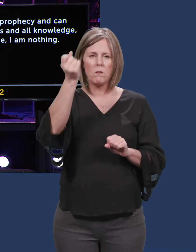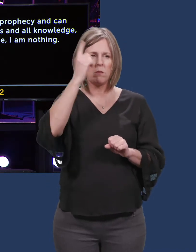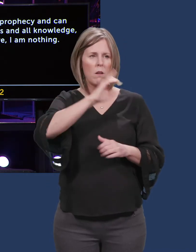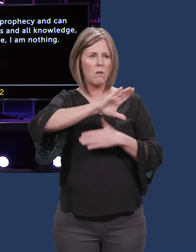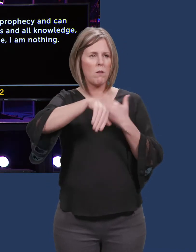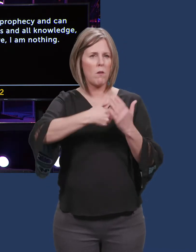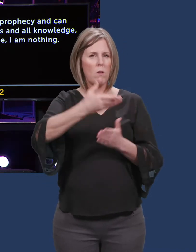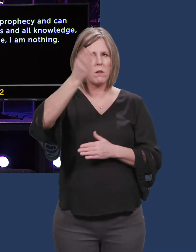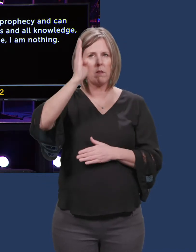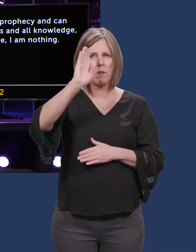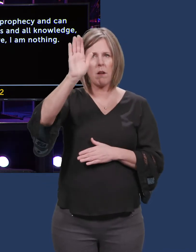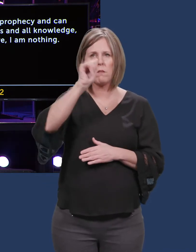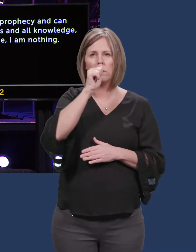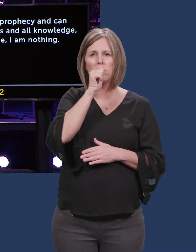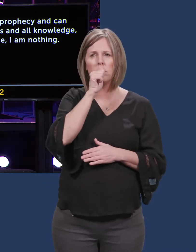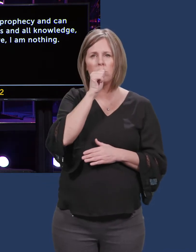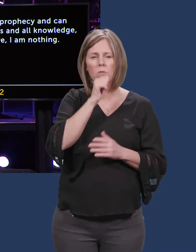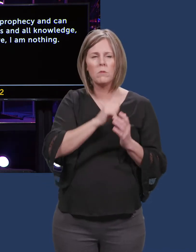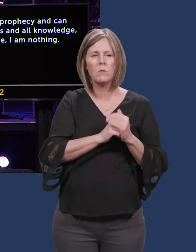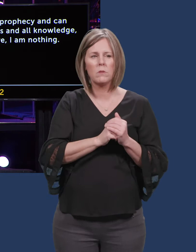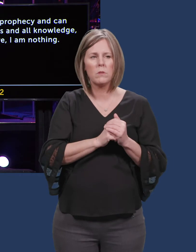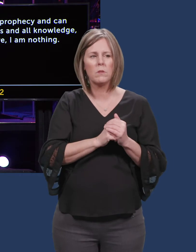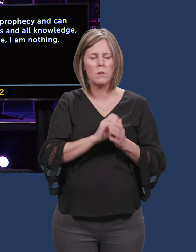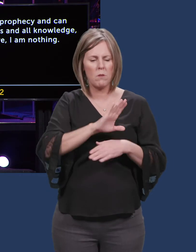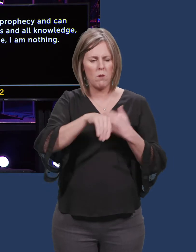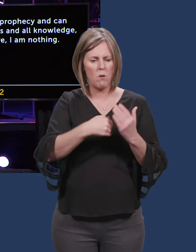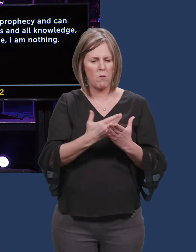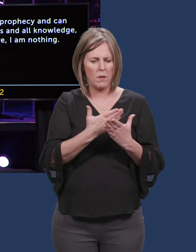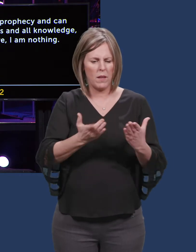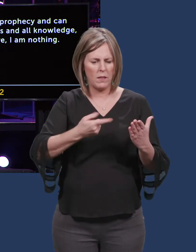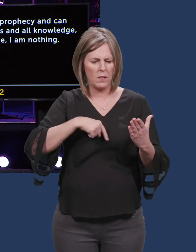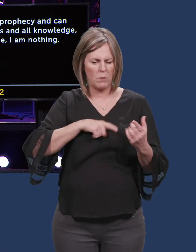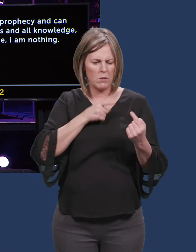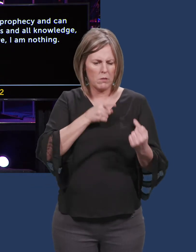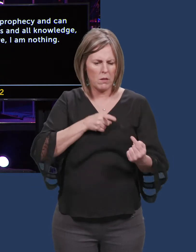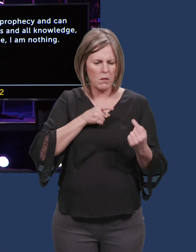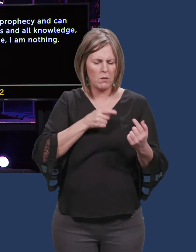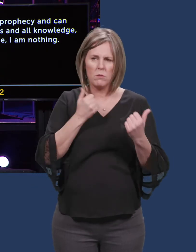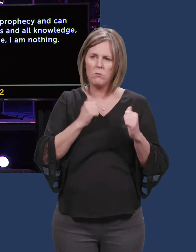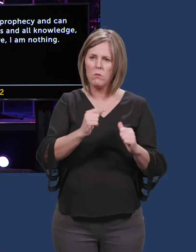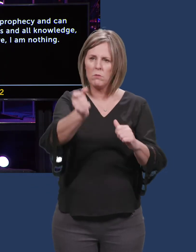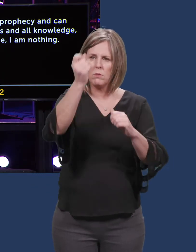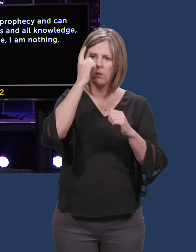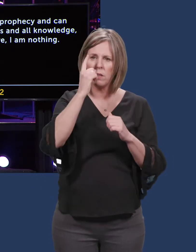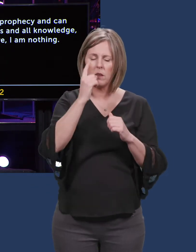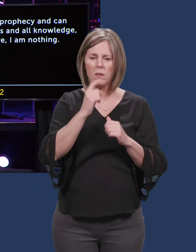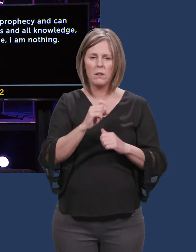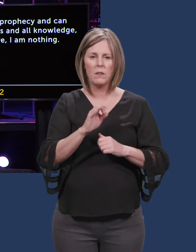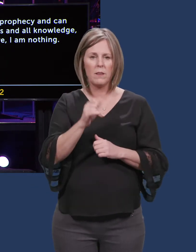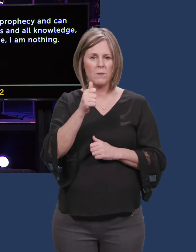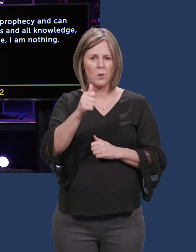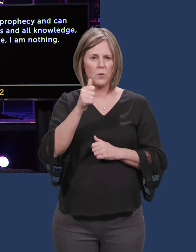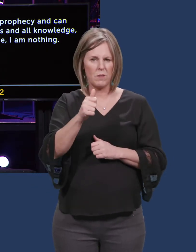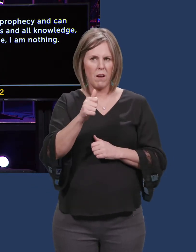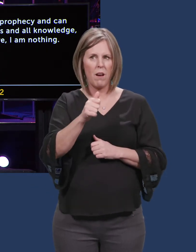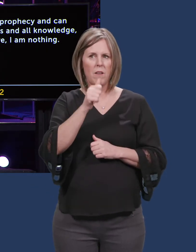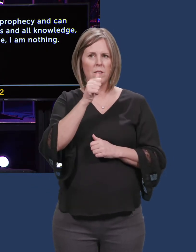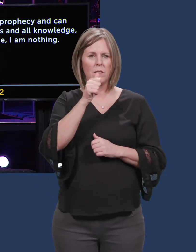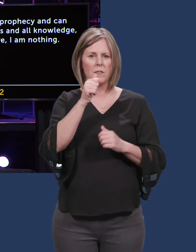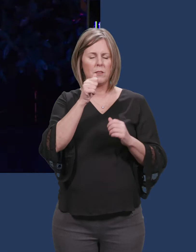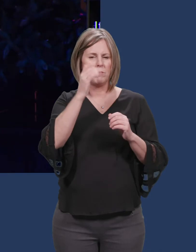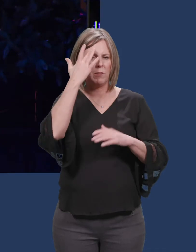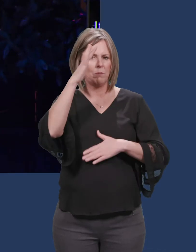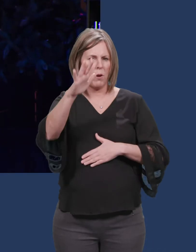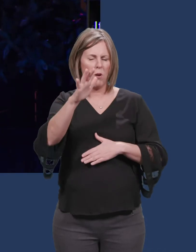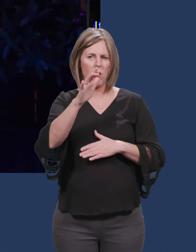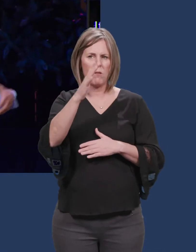of God, all the things that we struggle to understand with God. So you could explain how God is sovereign